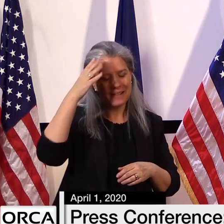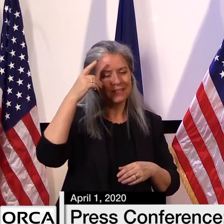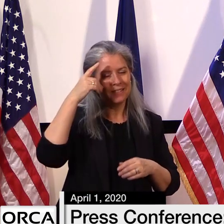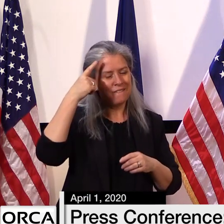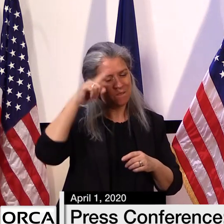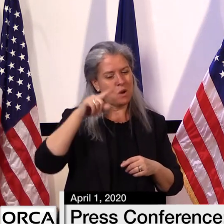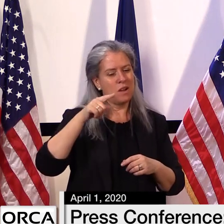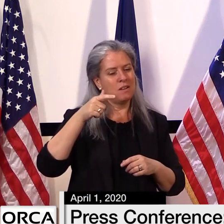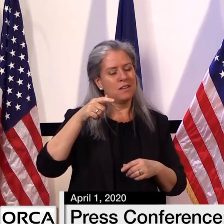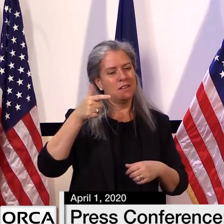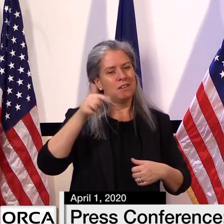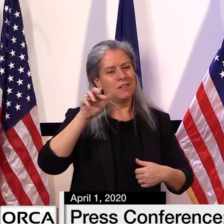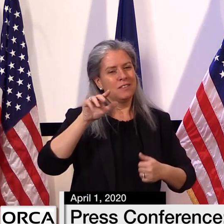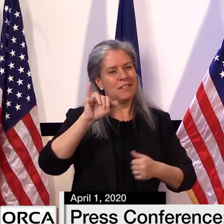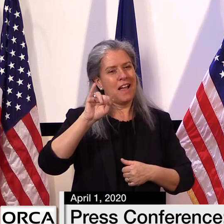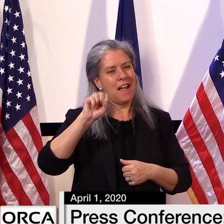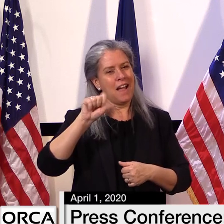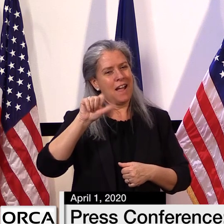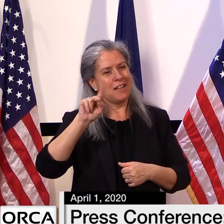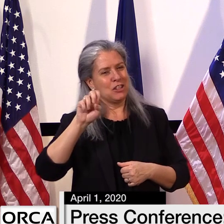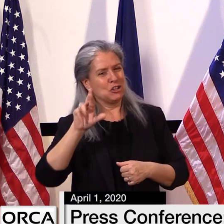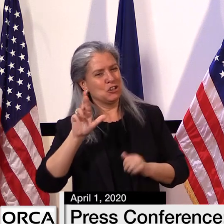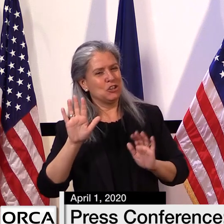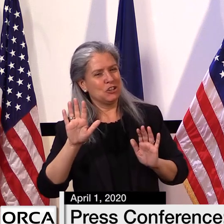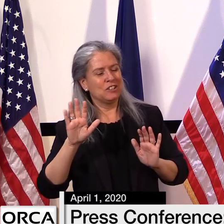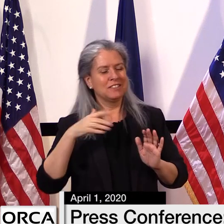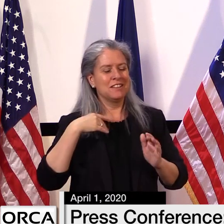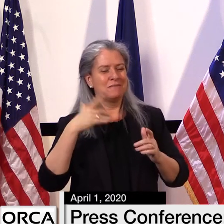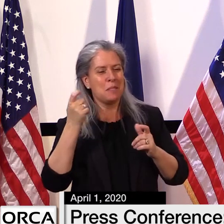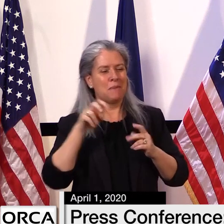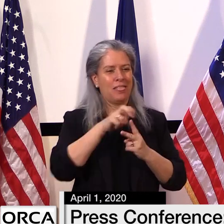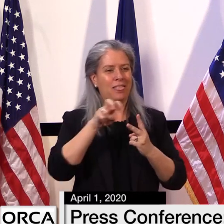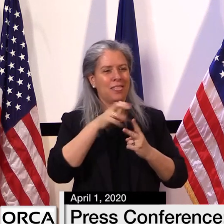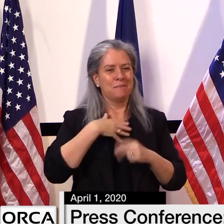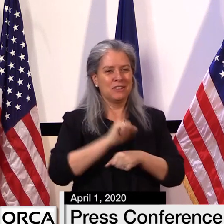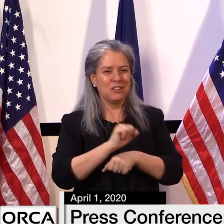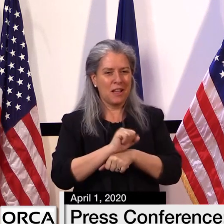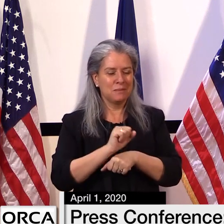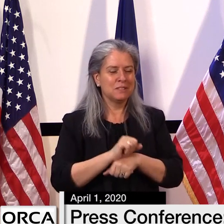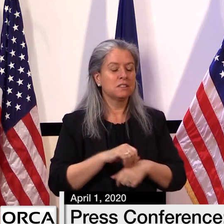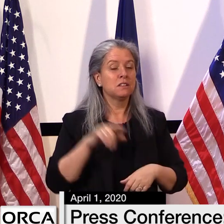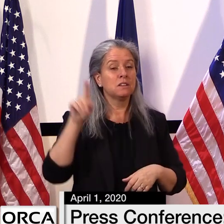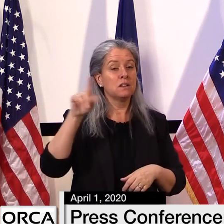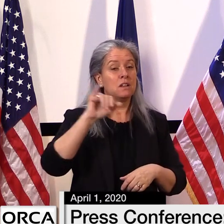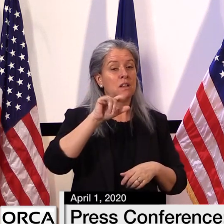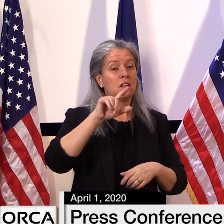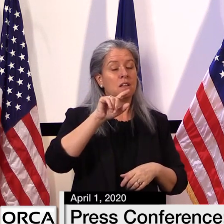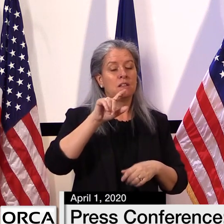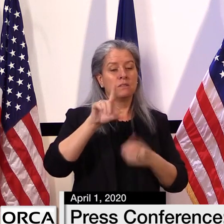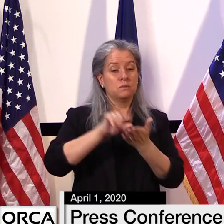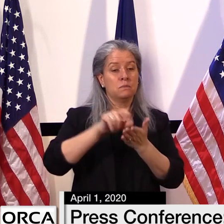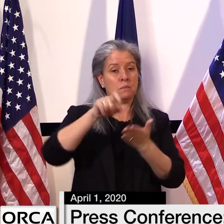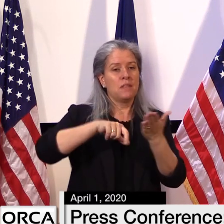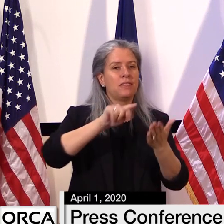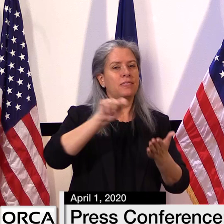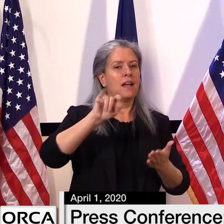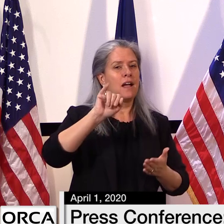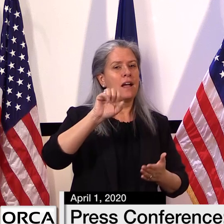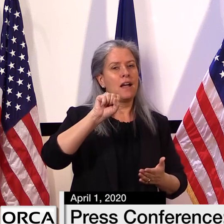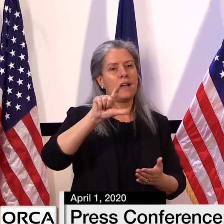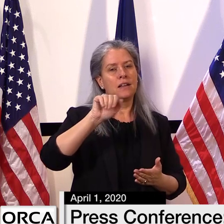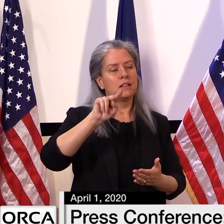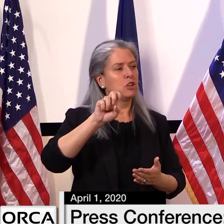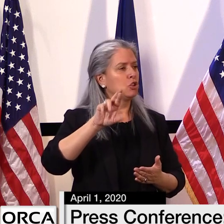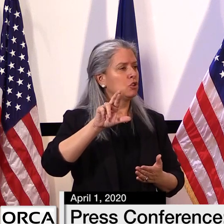and got a two-part question dealing with water issues. The Islander reported this morning that the state is now